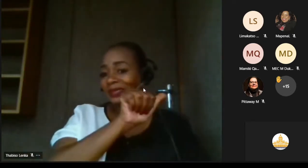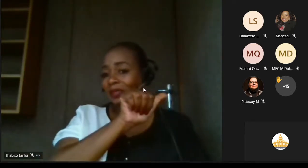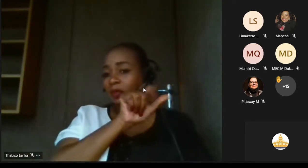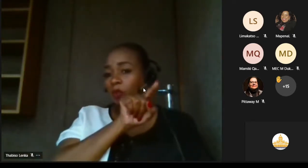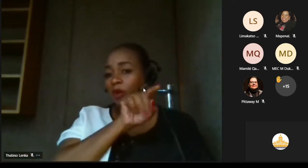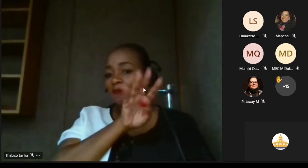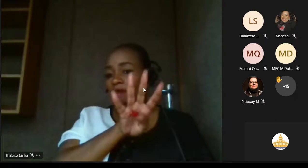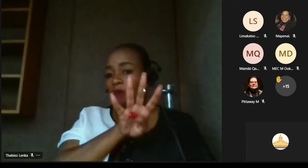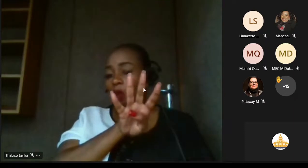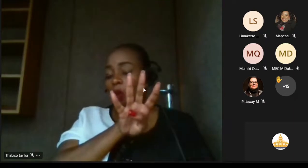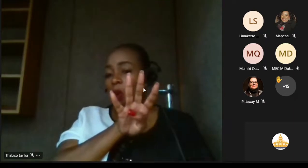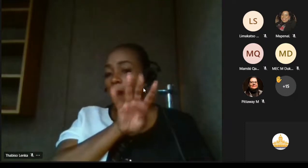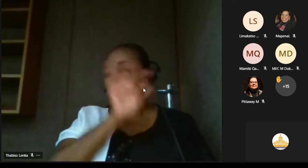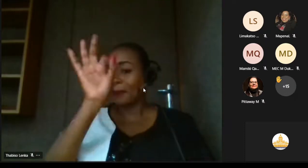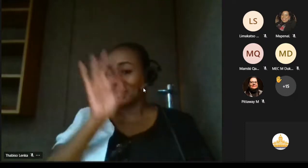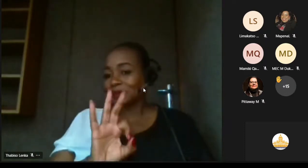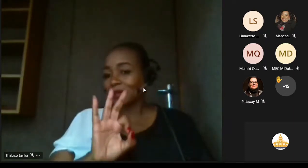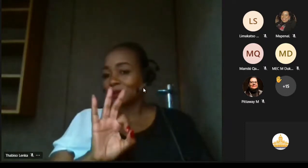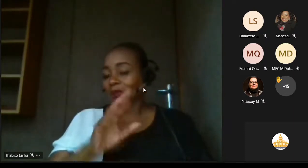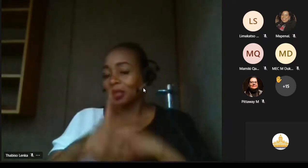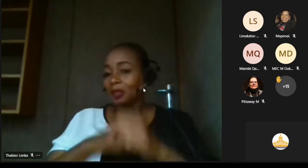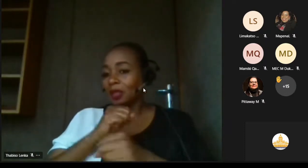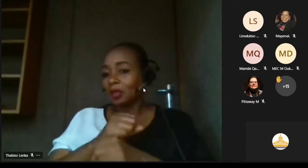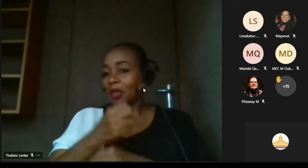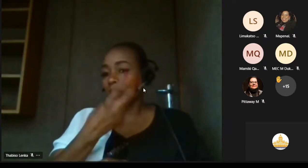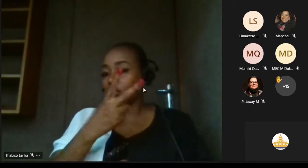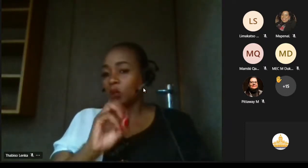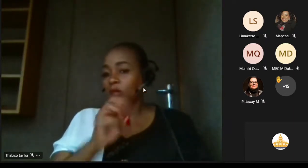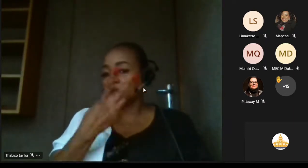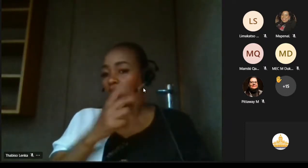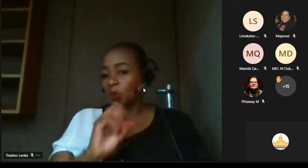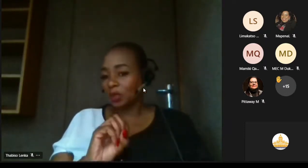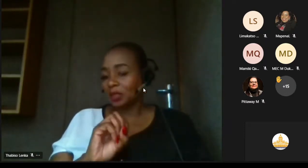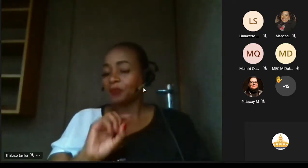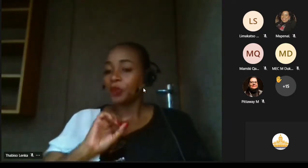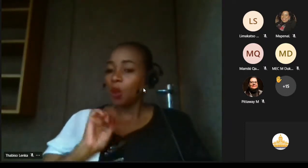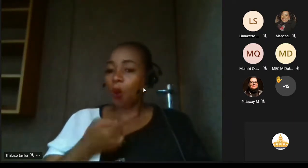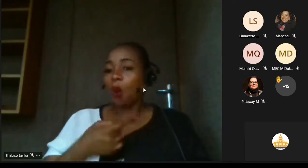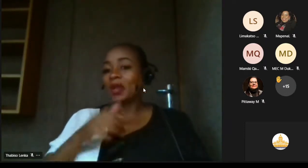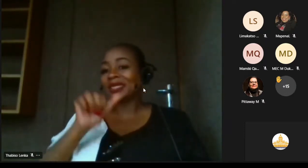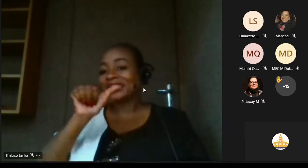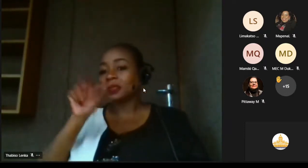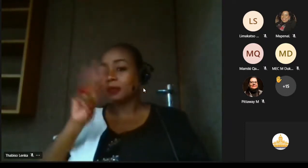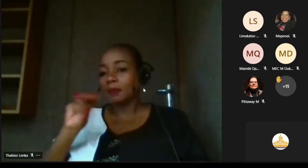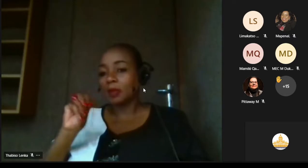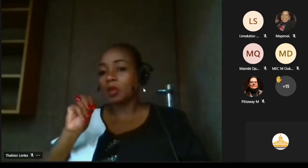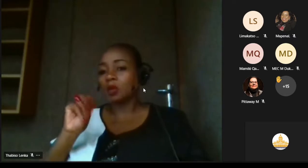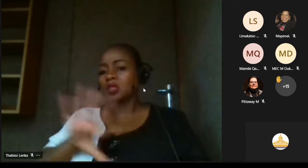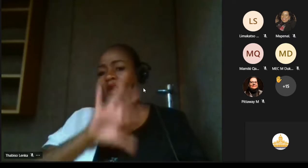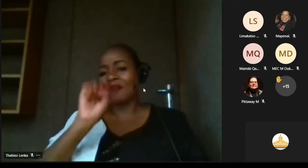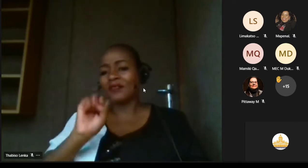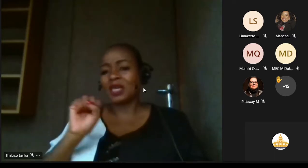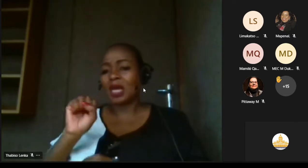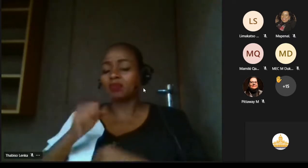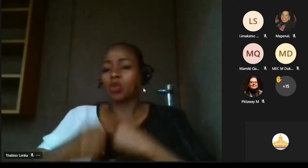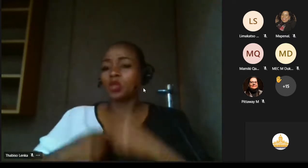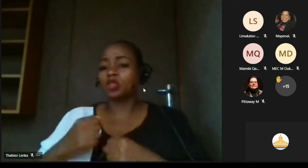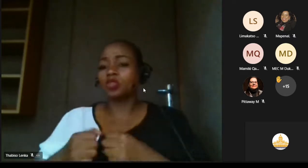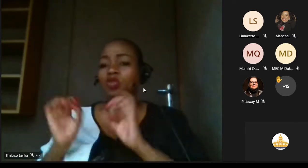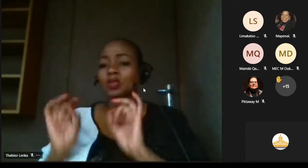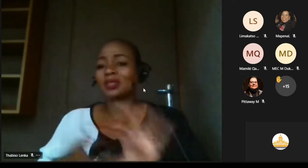in 2020. With a population size of over 60 million, South Africa continues to struggle to overcome